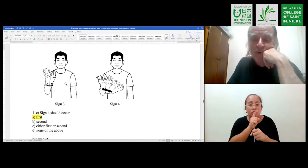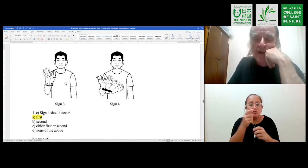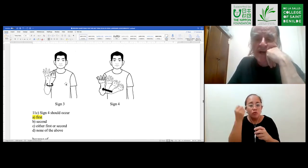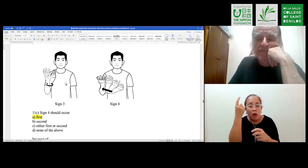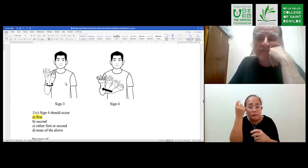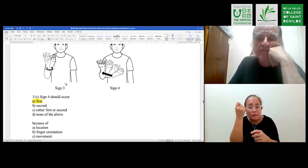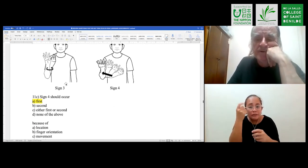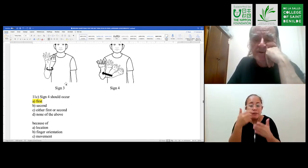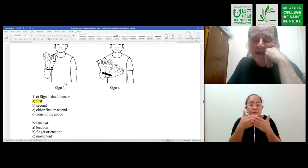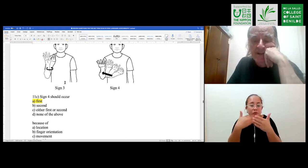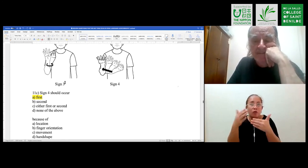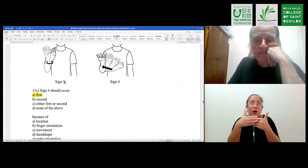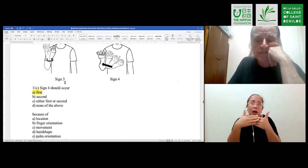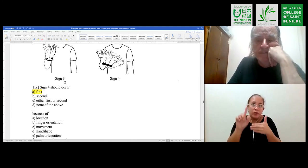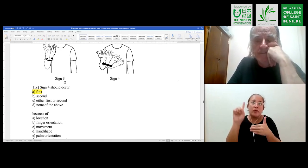before, after, first, second.